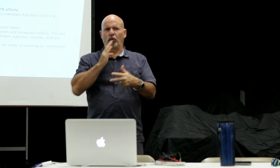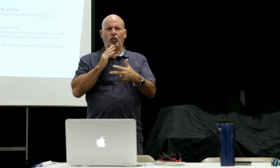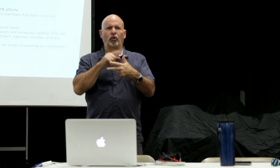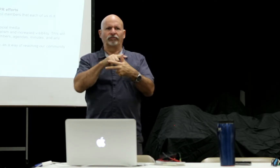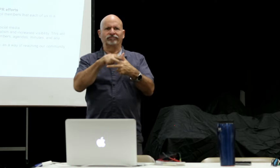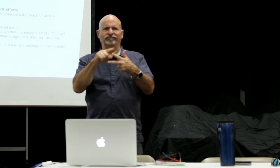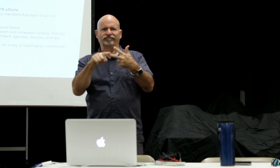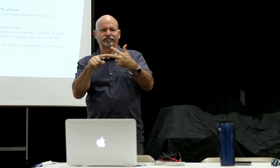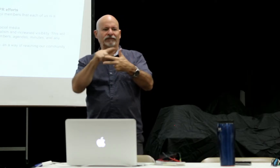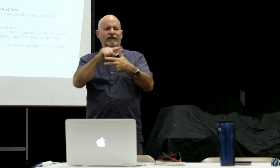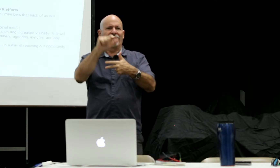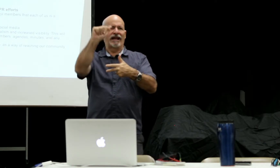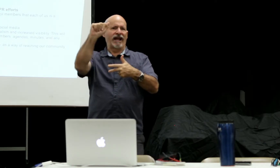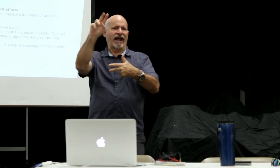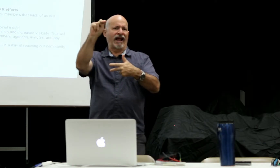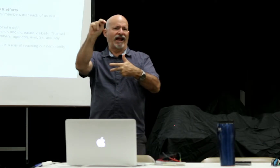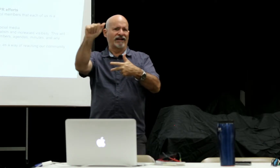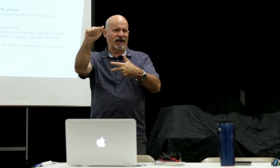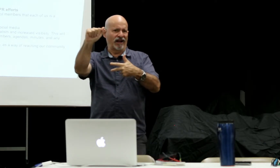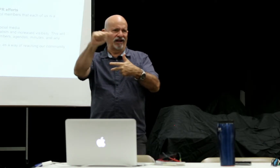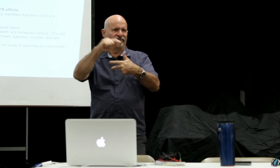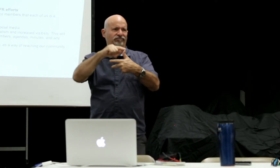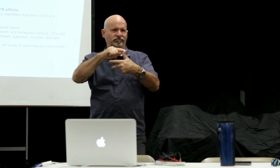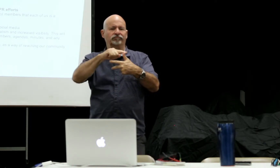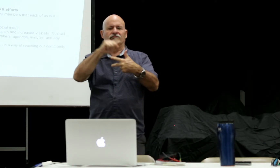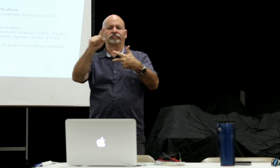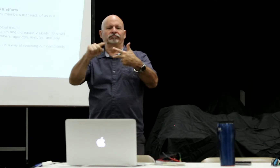3 additional board members were not able to make it with us. We have Anna,